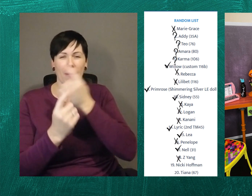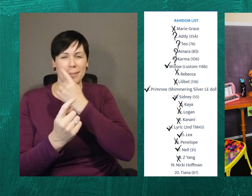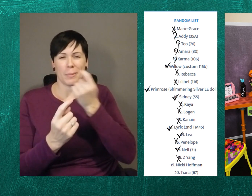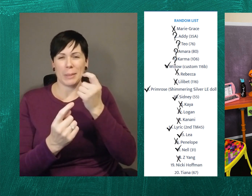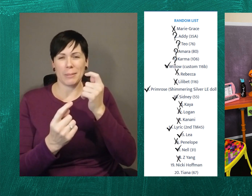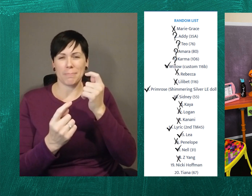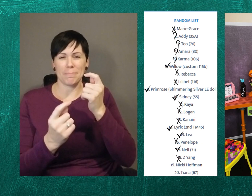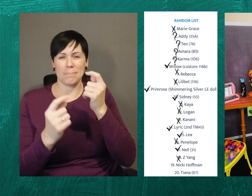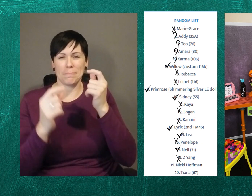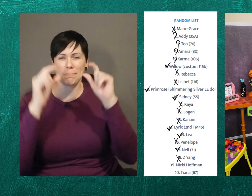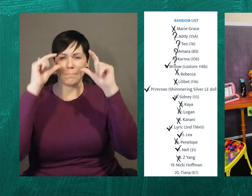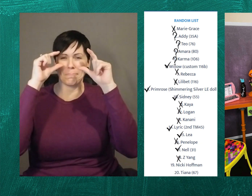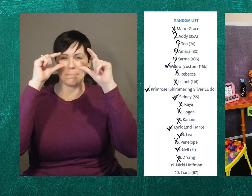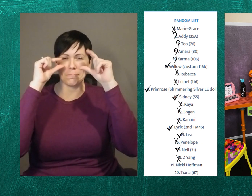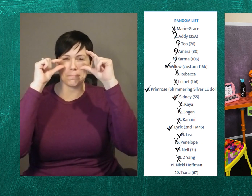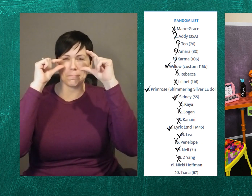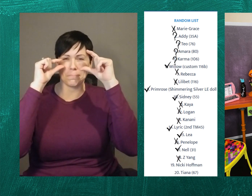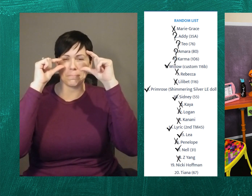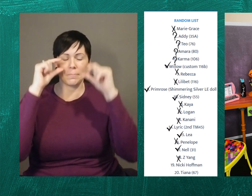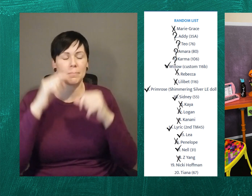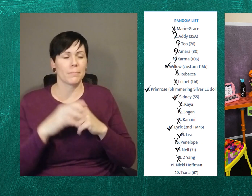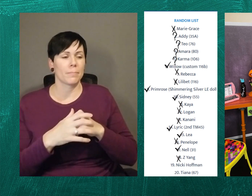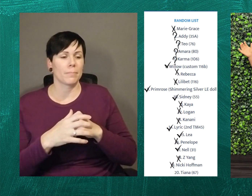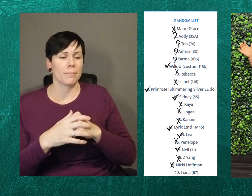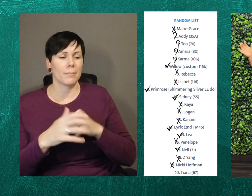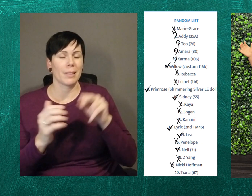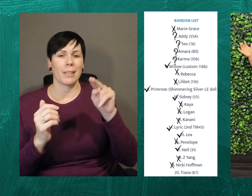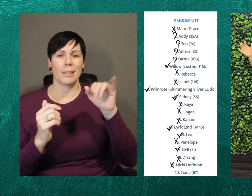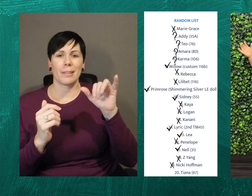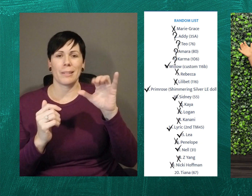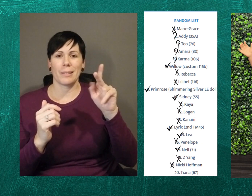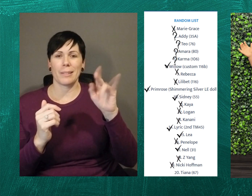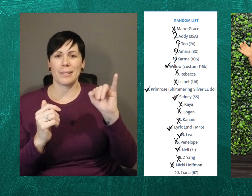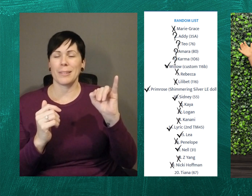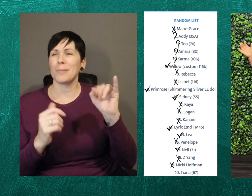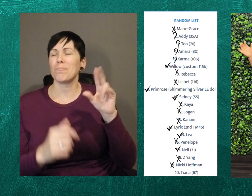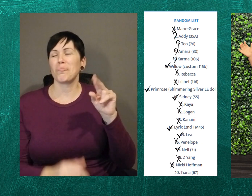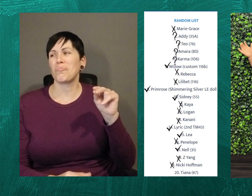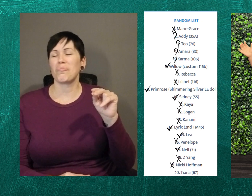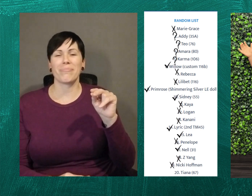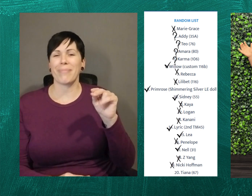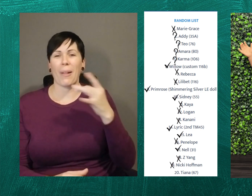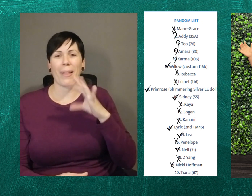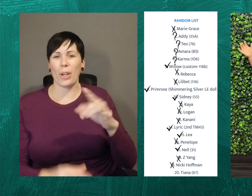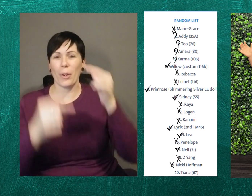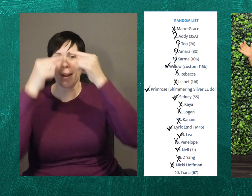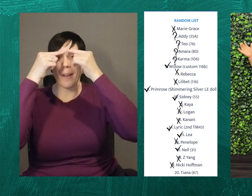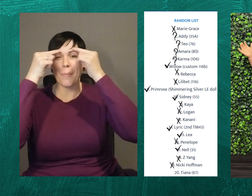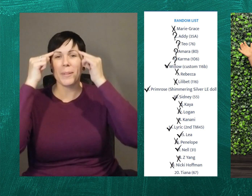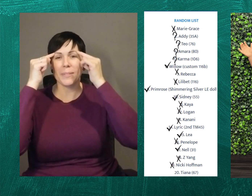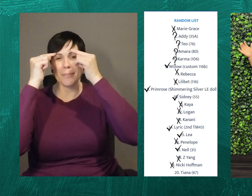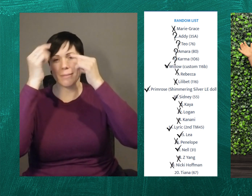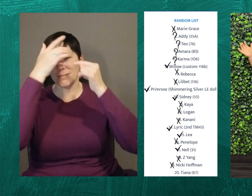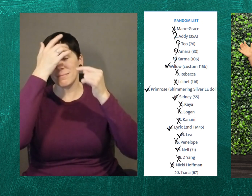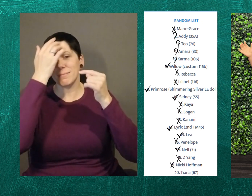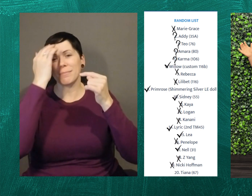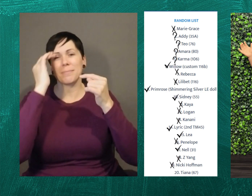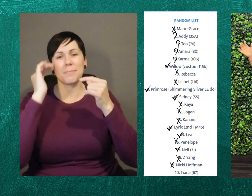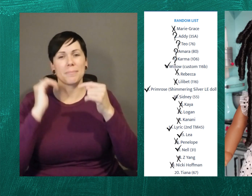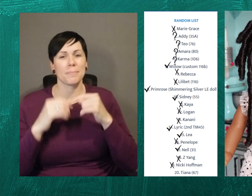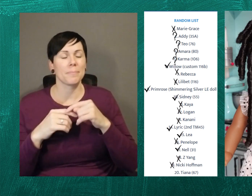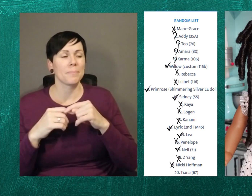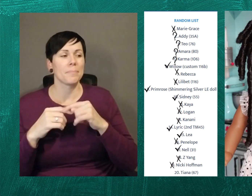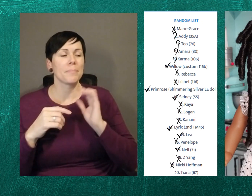her eyes are a little off, so I wouldn't pick her. Nikki, no, I don't like her eyebrows. And our